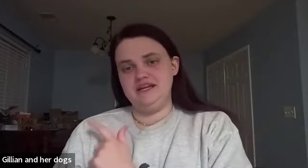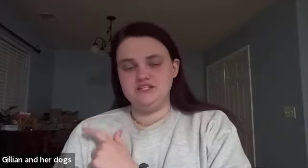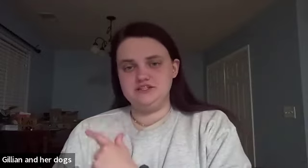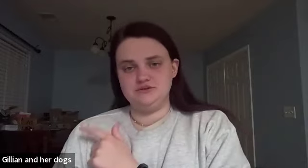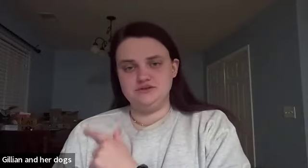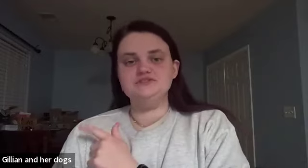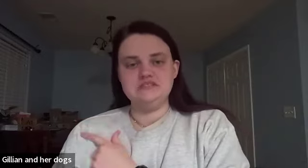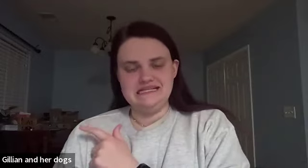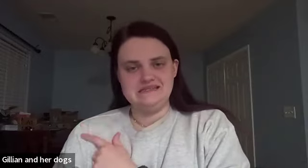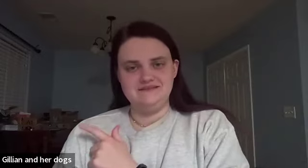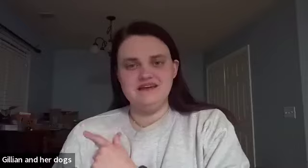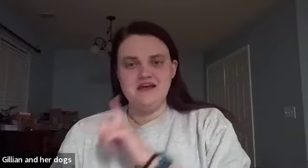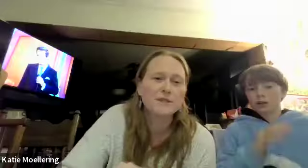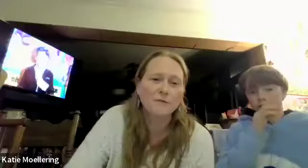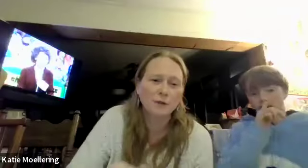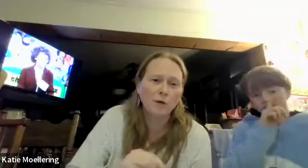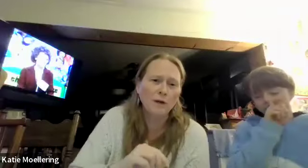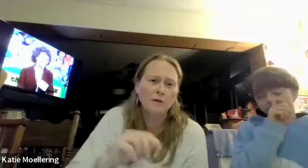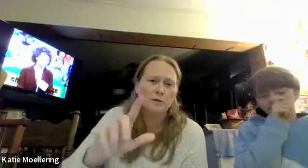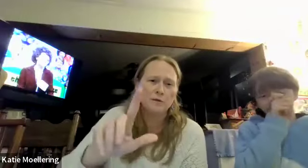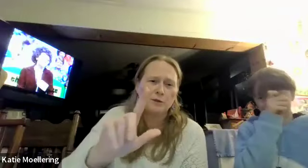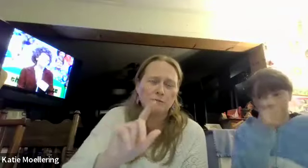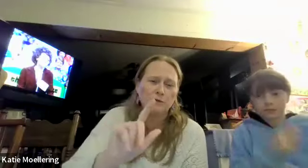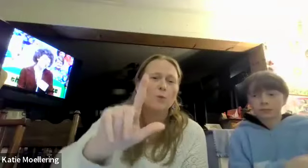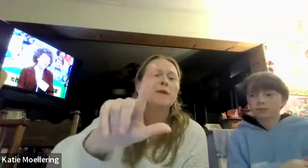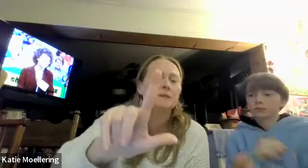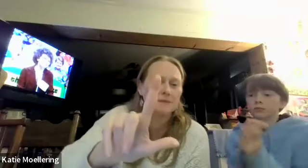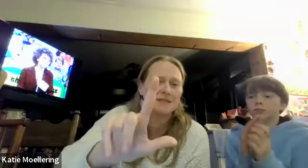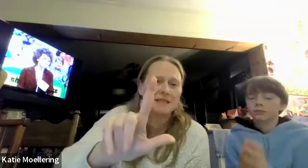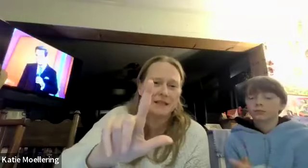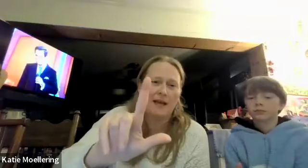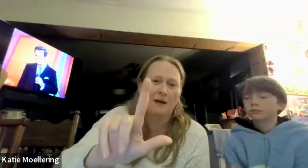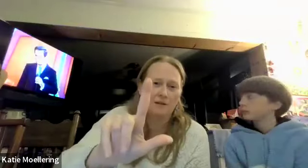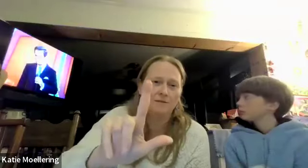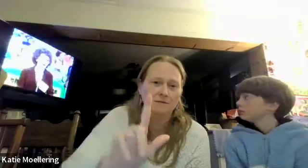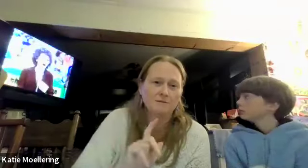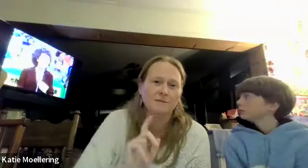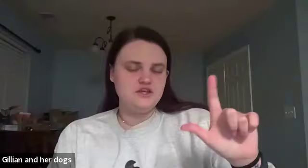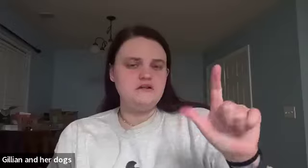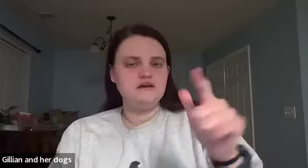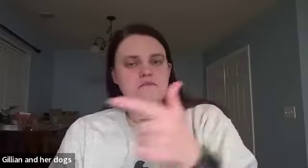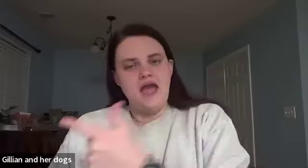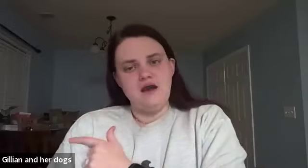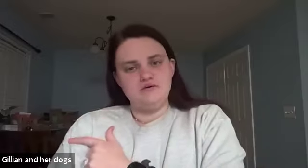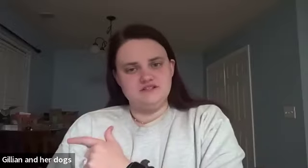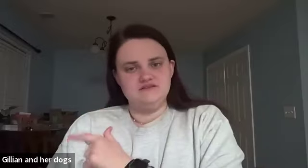straight into your shoulder. Lazy. But so for loyal, you want It's them like, to see the L, like yeah, you're you to going come like out this.